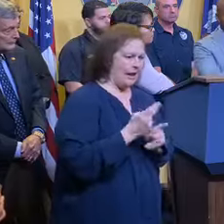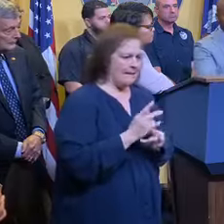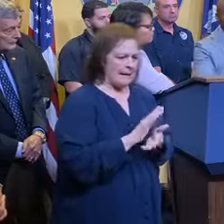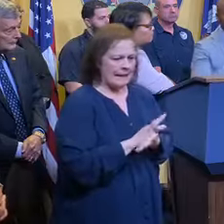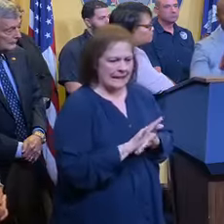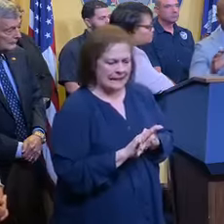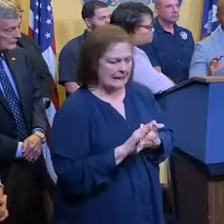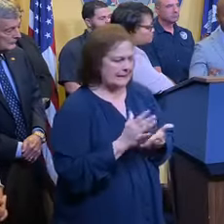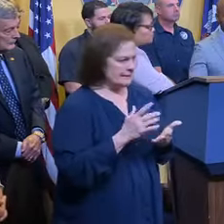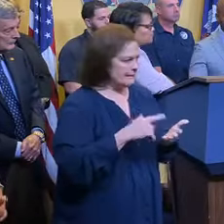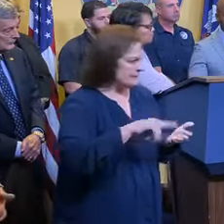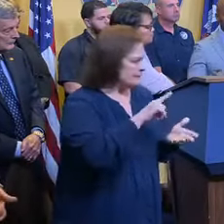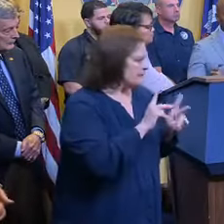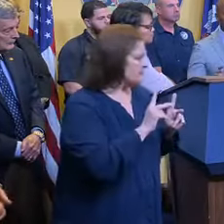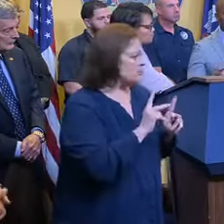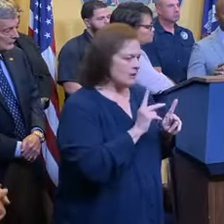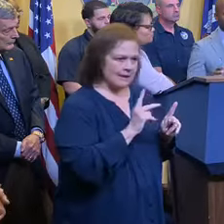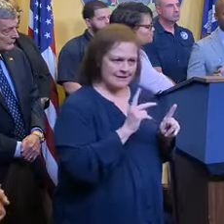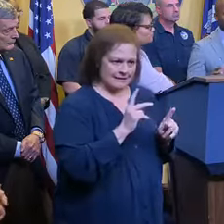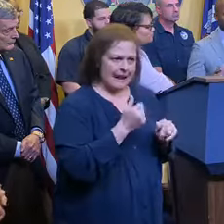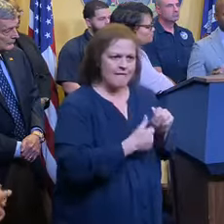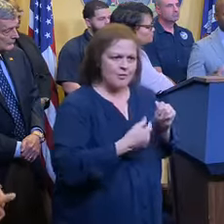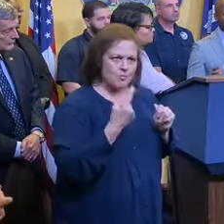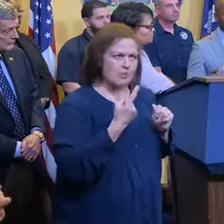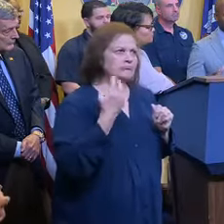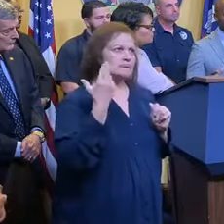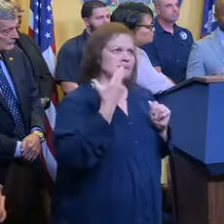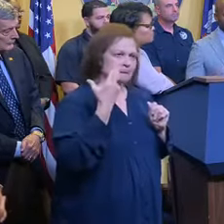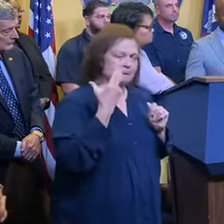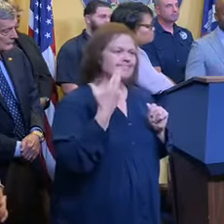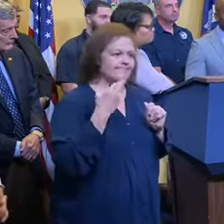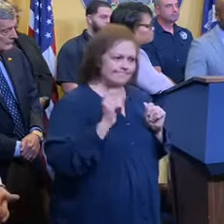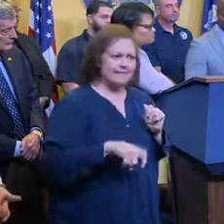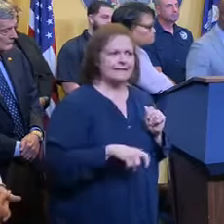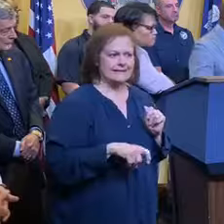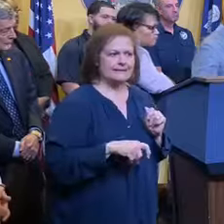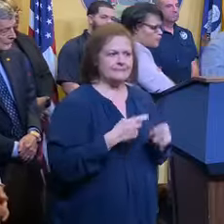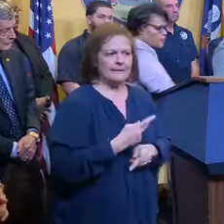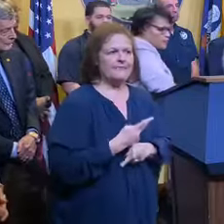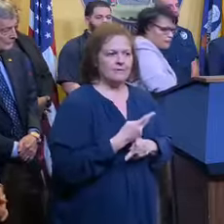the private sector and the public sector. Everybody realizes they have a part to play in